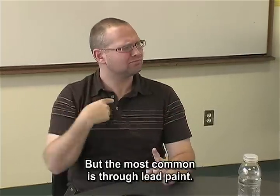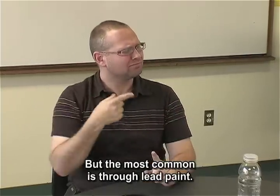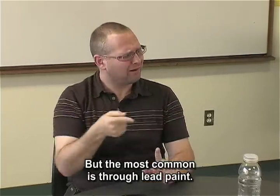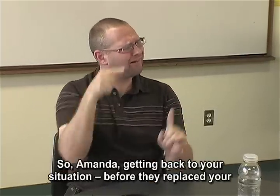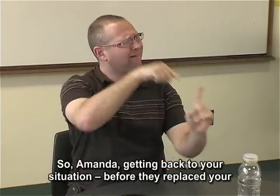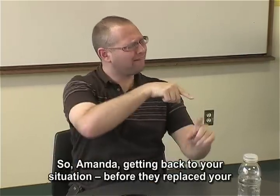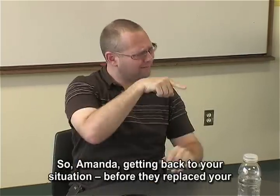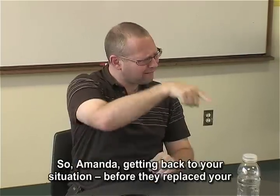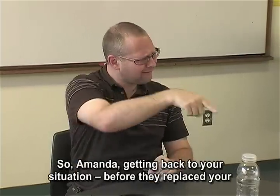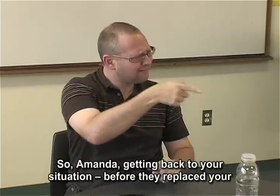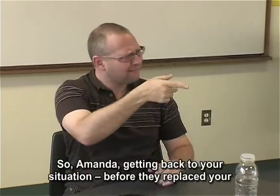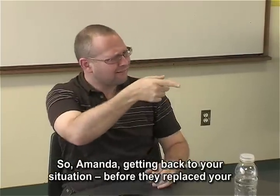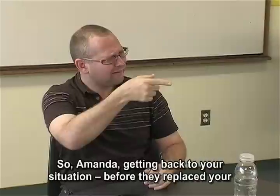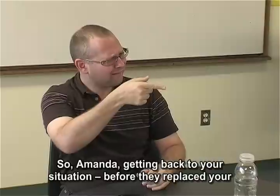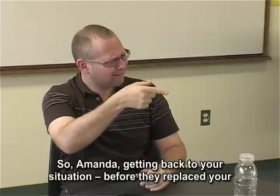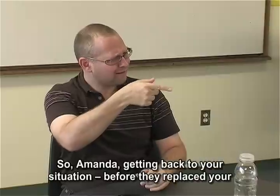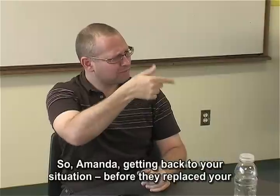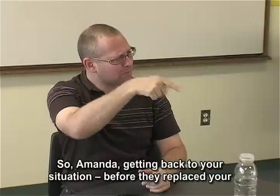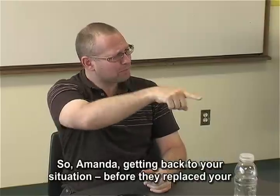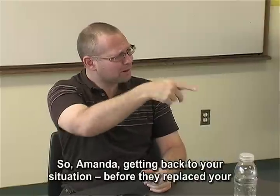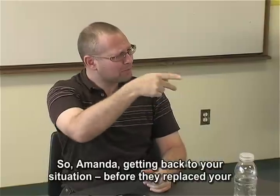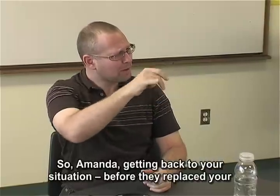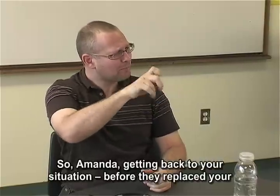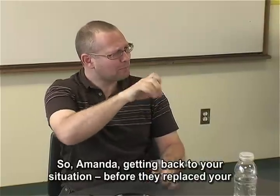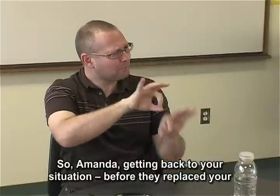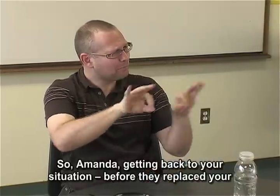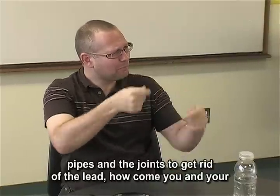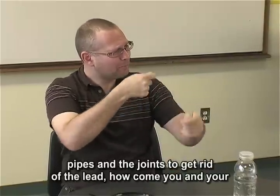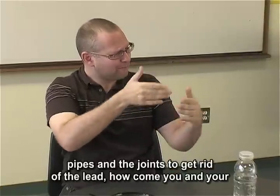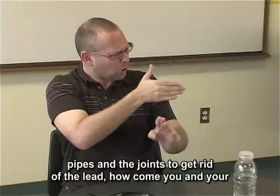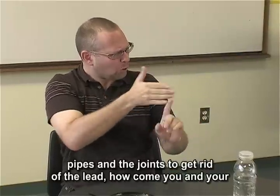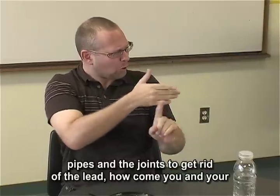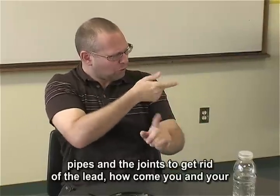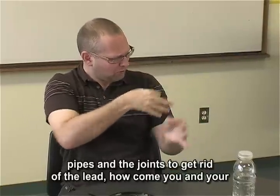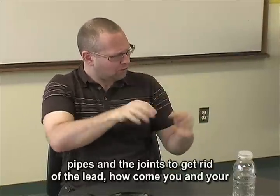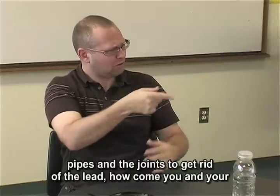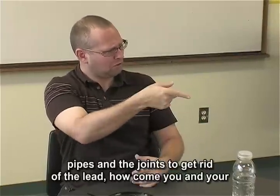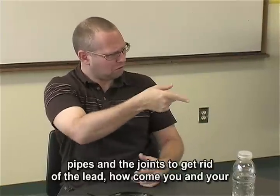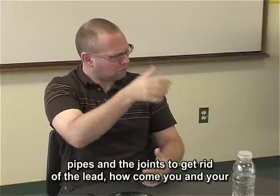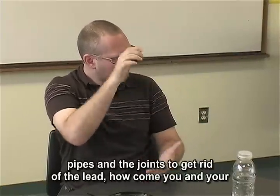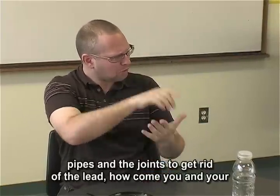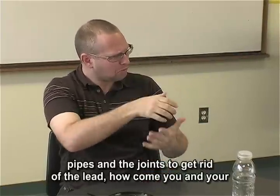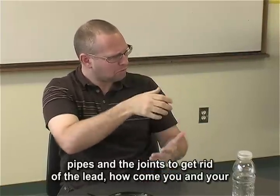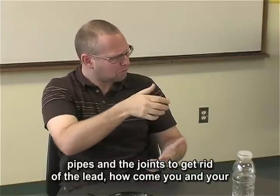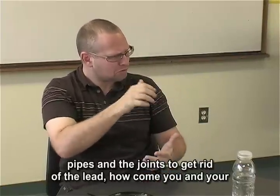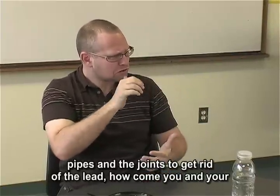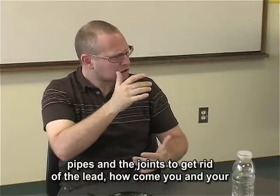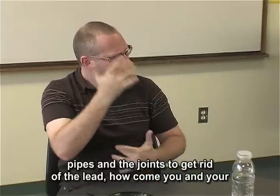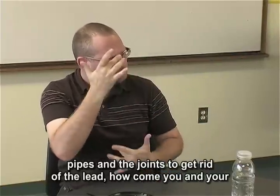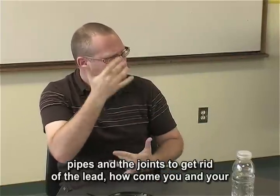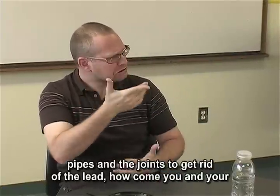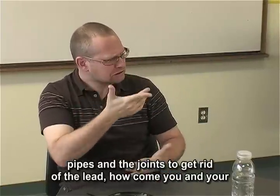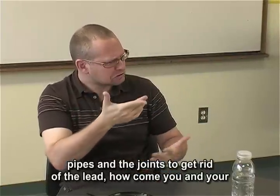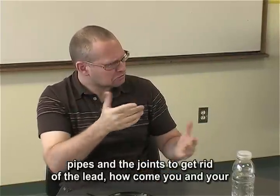So, Amanda, getting back to your situation. Before they replaced your pipes and the joints to get rid of the lead, how come you and your